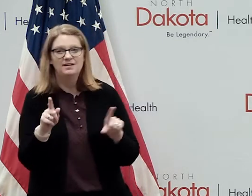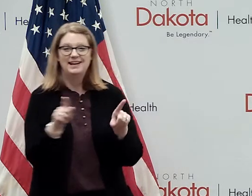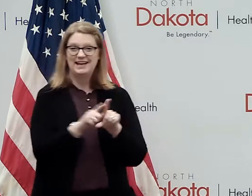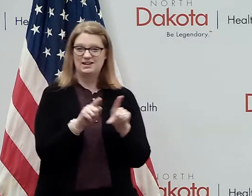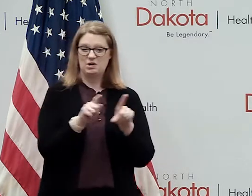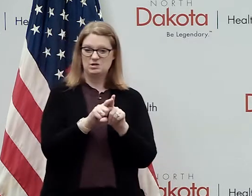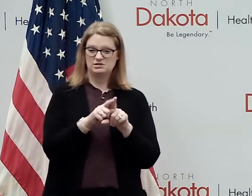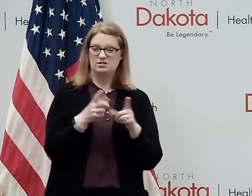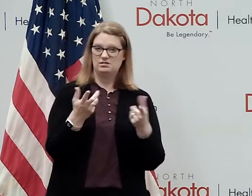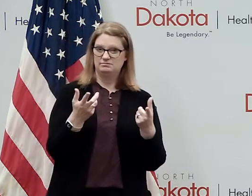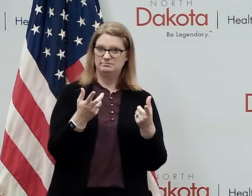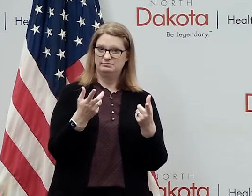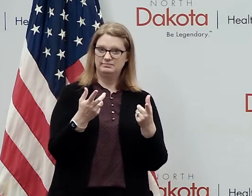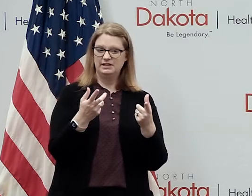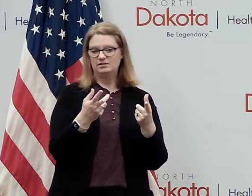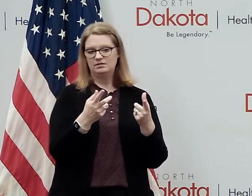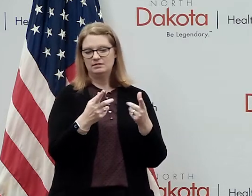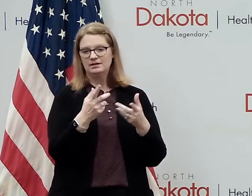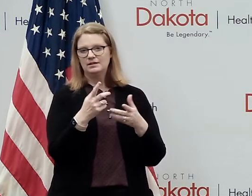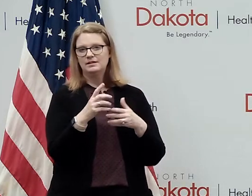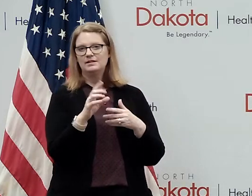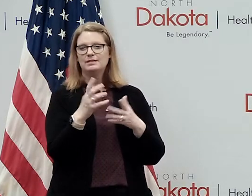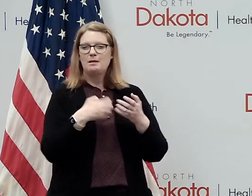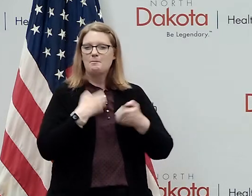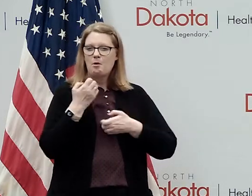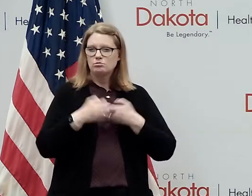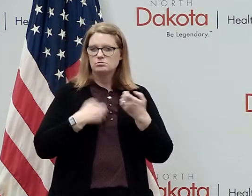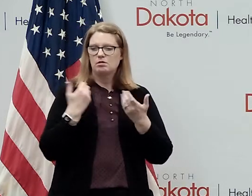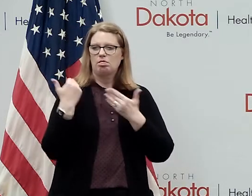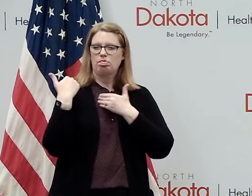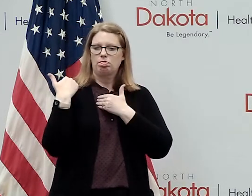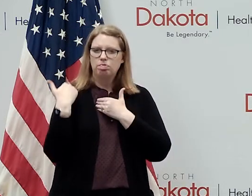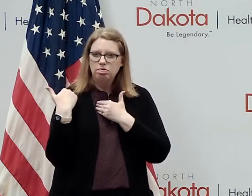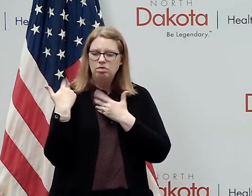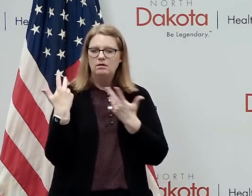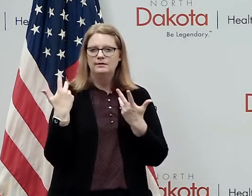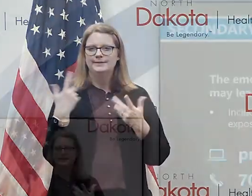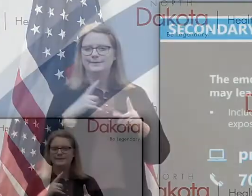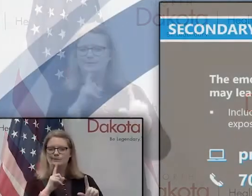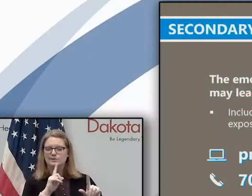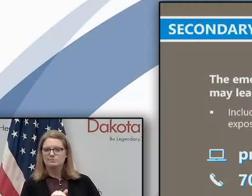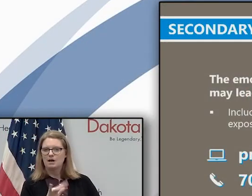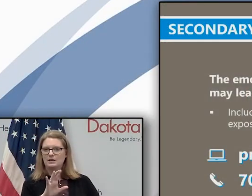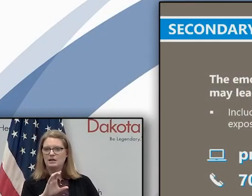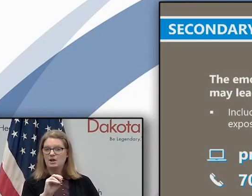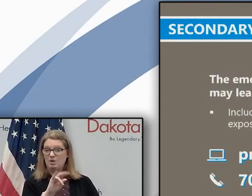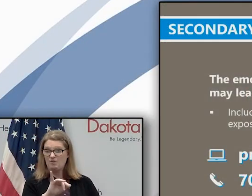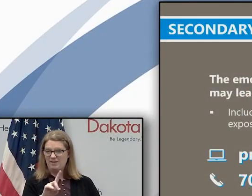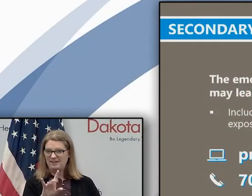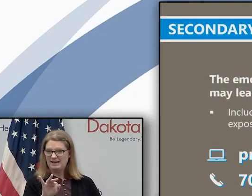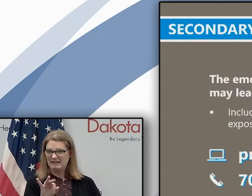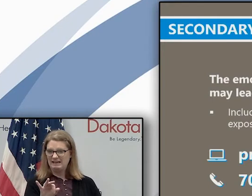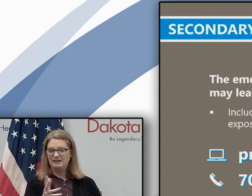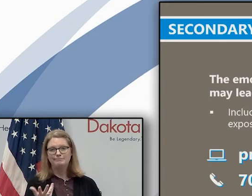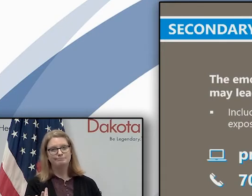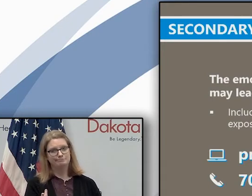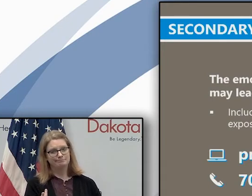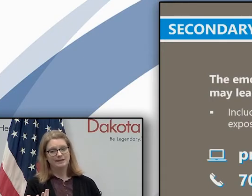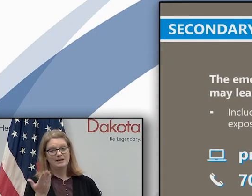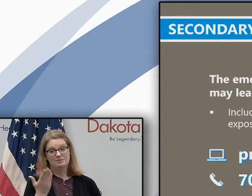the people that are cared about outside of work. The emotional toll it takes to respond to COVID-19 may lead to